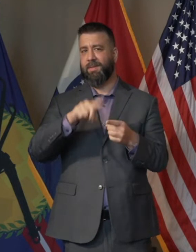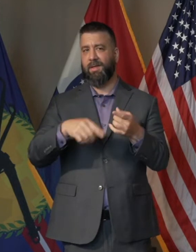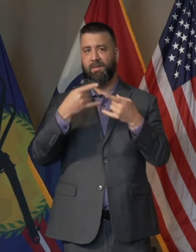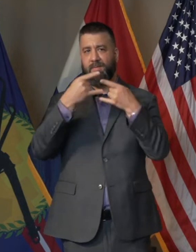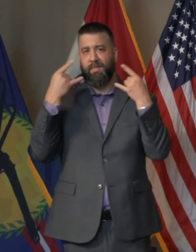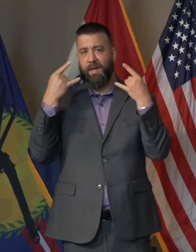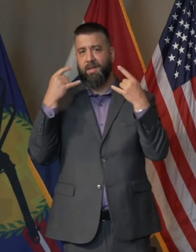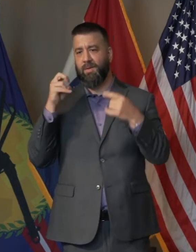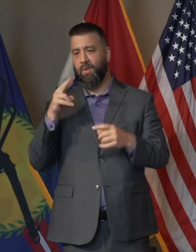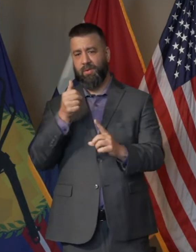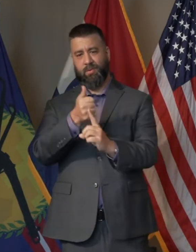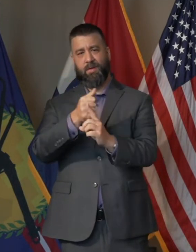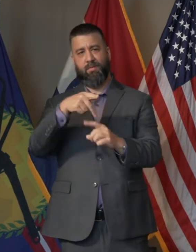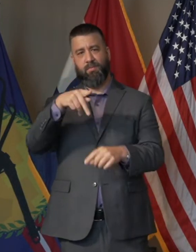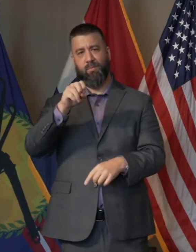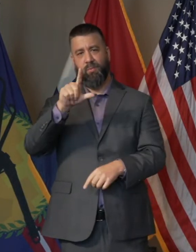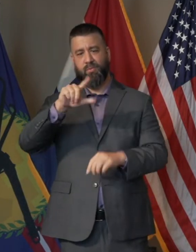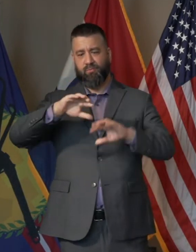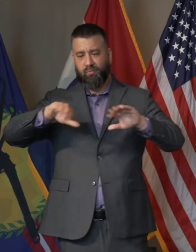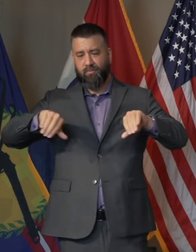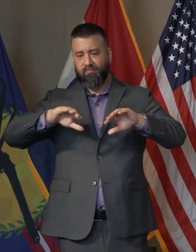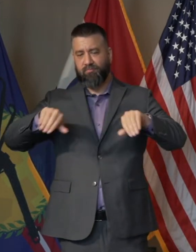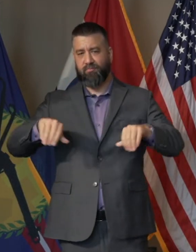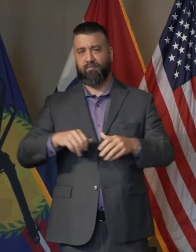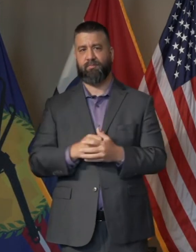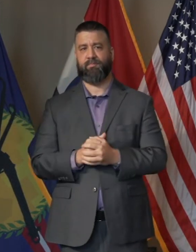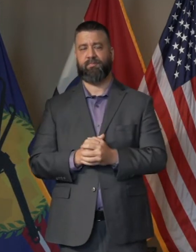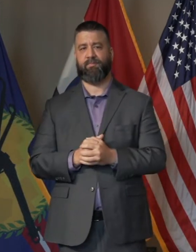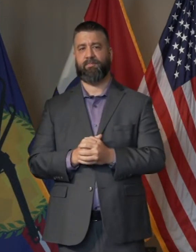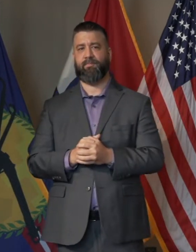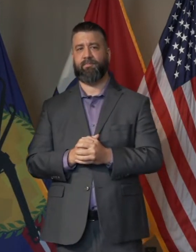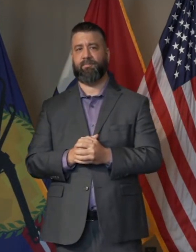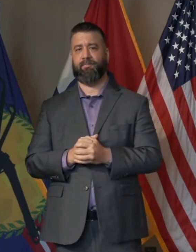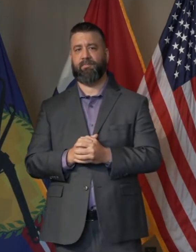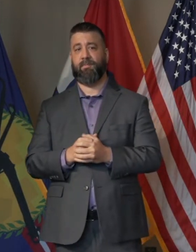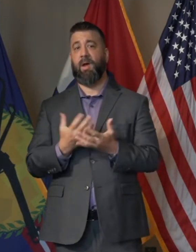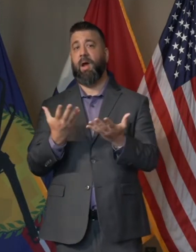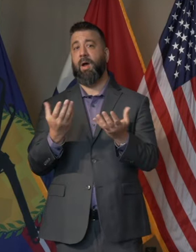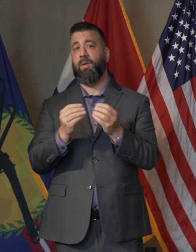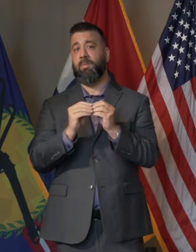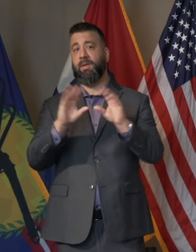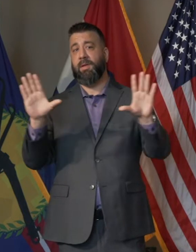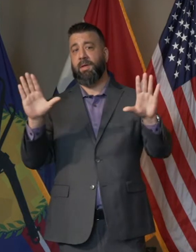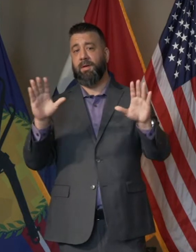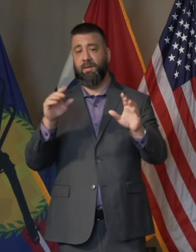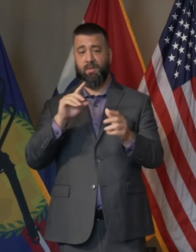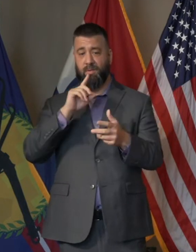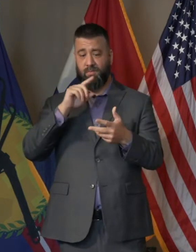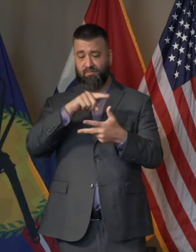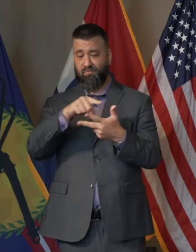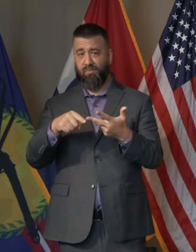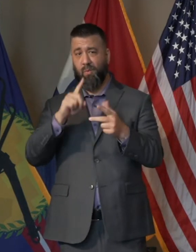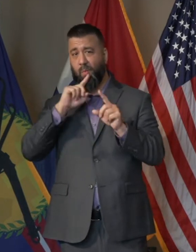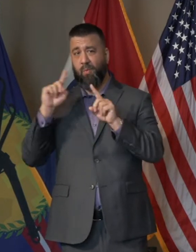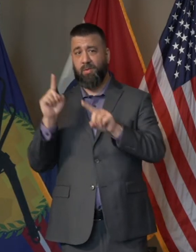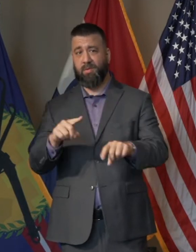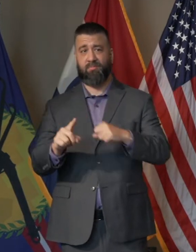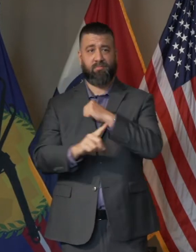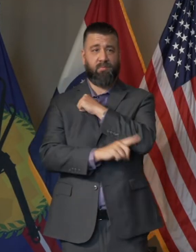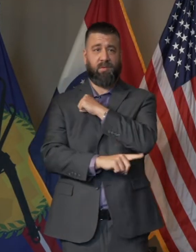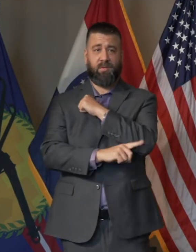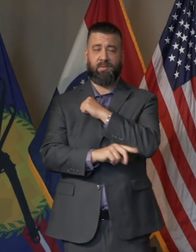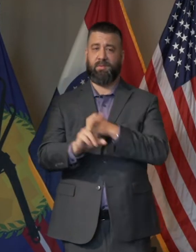at a public pool. And I want to be clear, none of these orders are meant to be punitive. They're public health